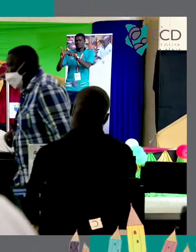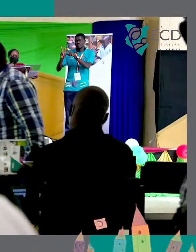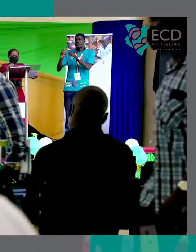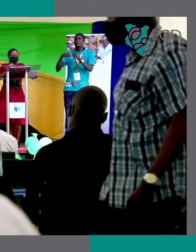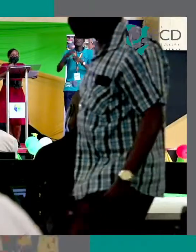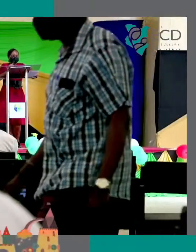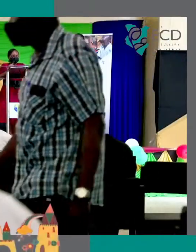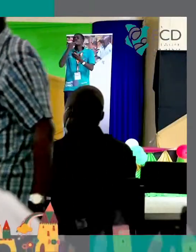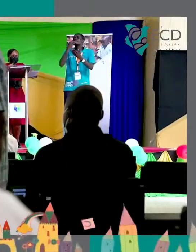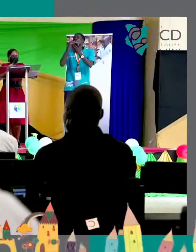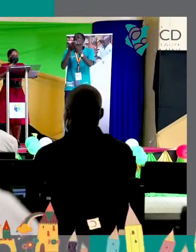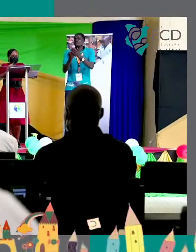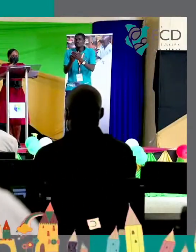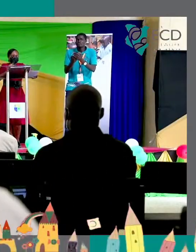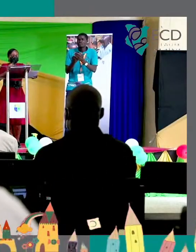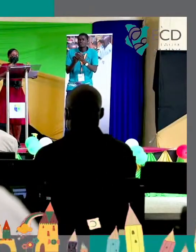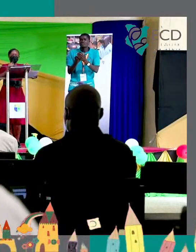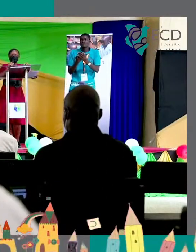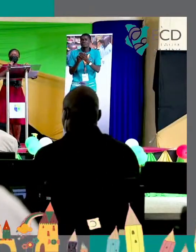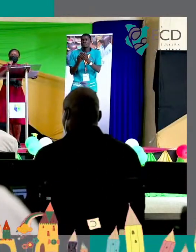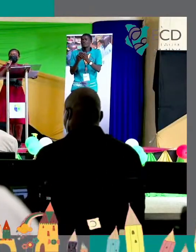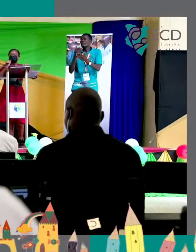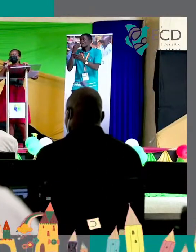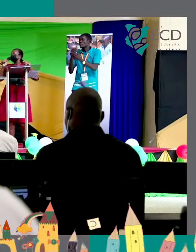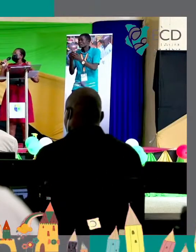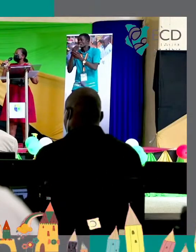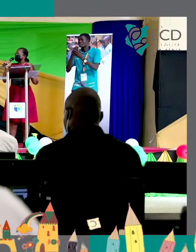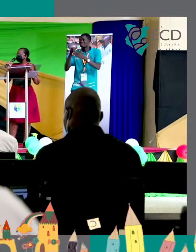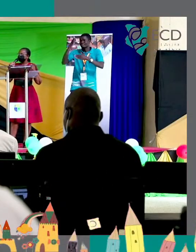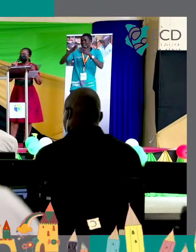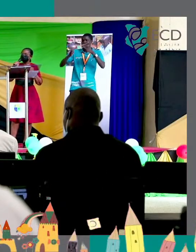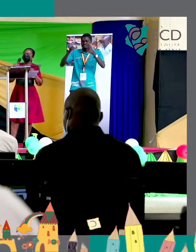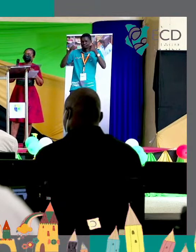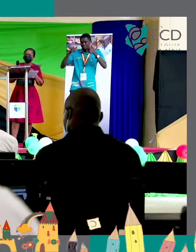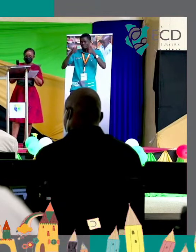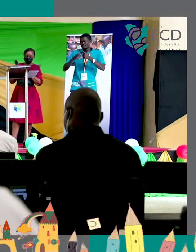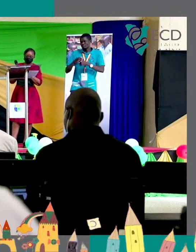you and end